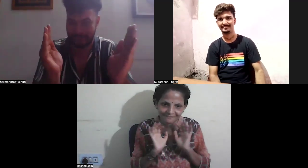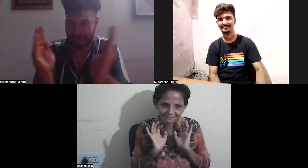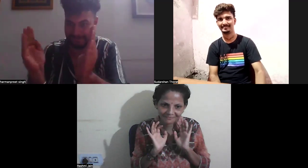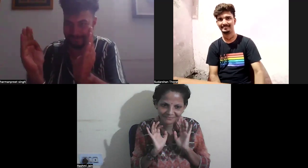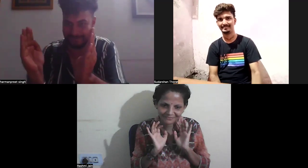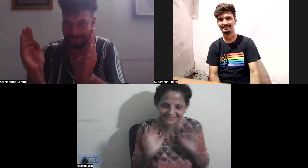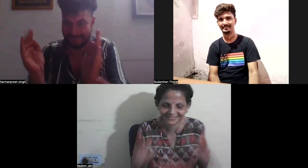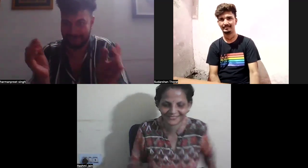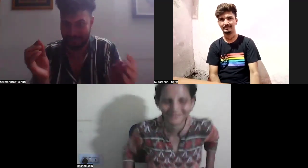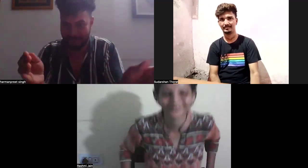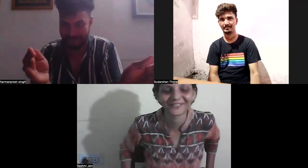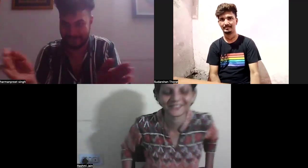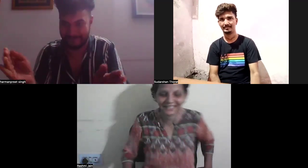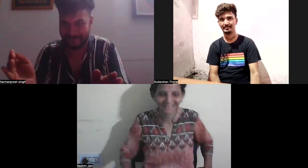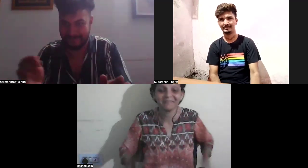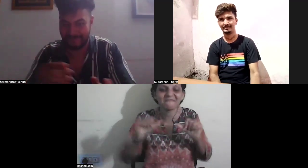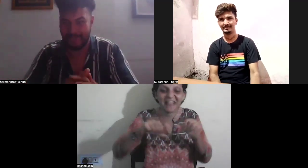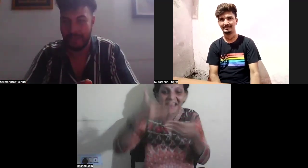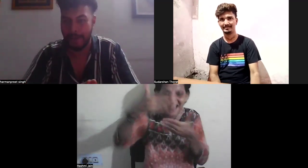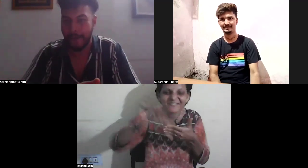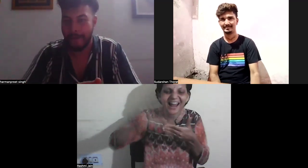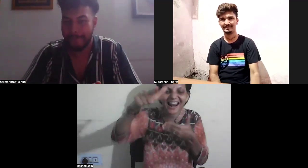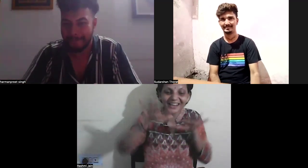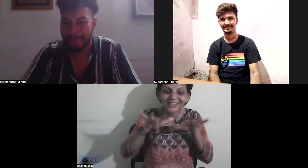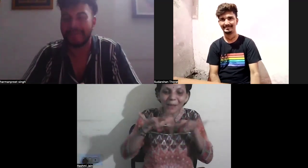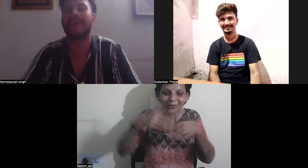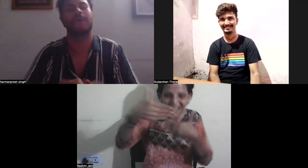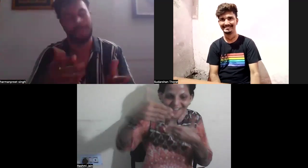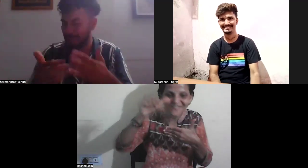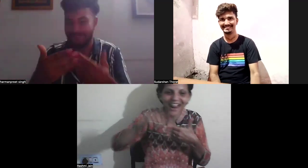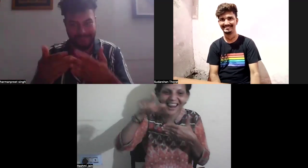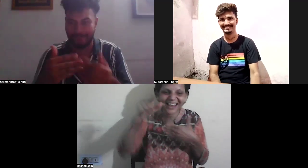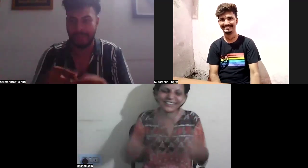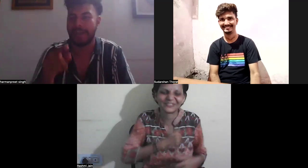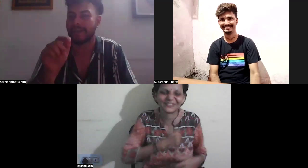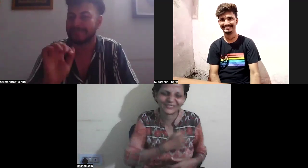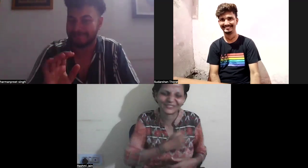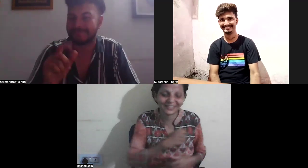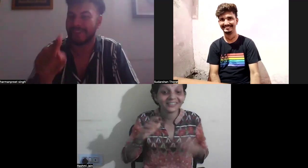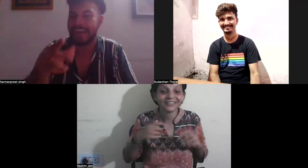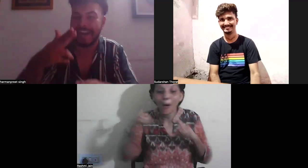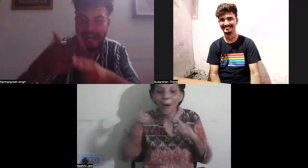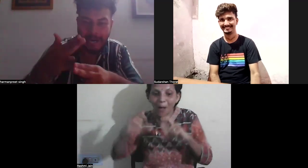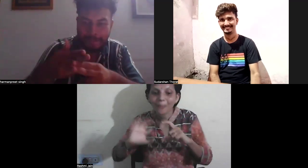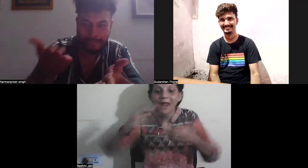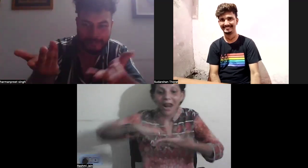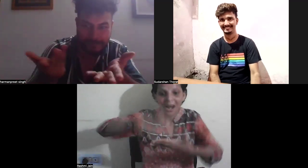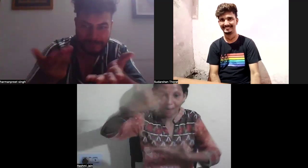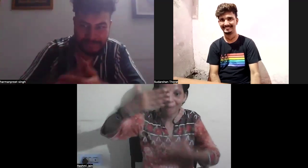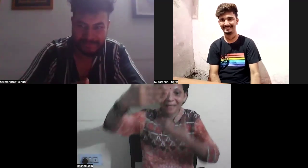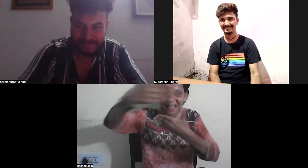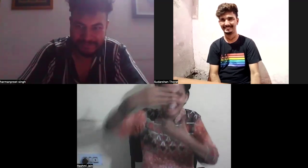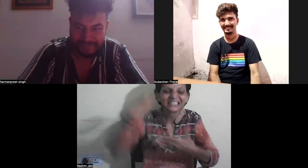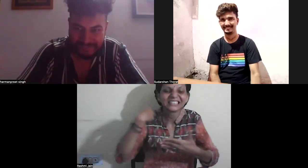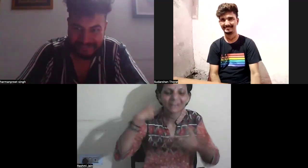Just give us a second. If you can move your camera to your left a little. Sorry, I can't move my laptop to the